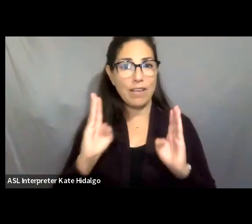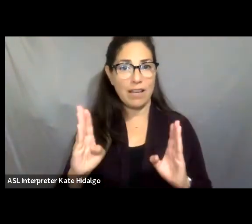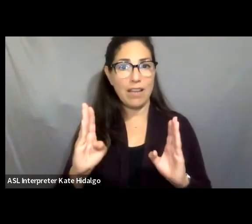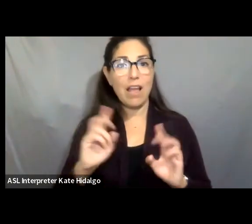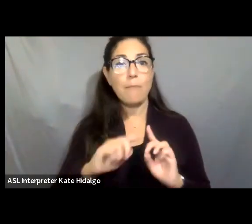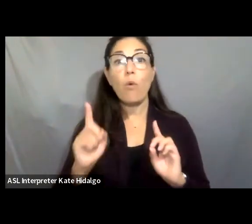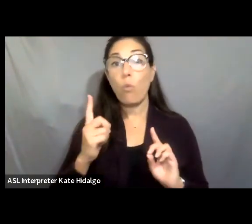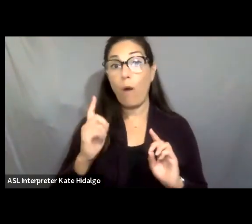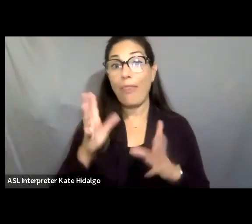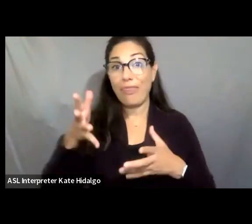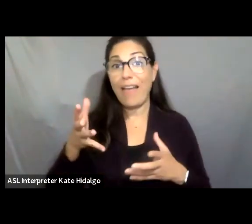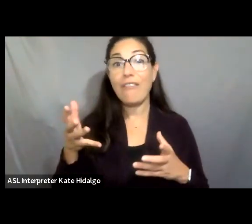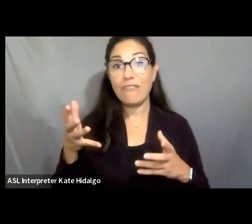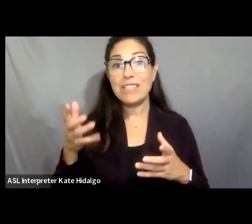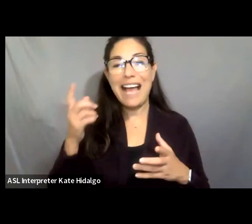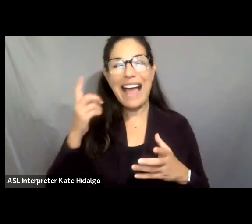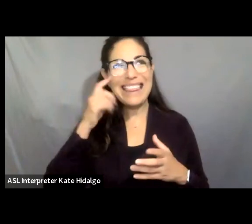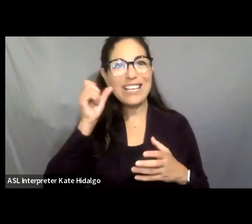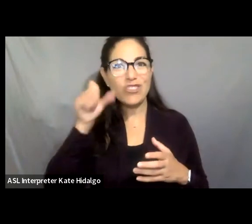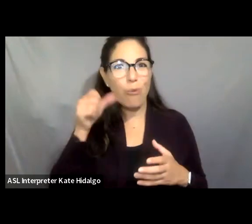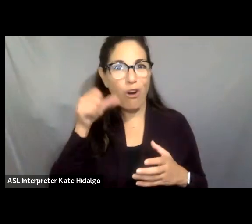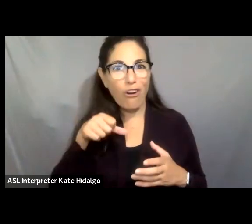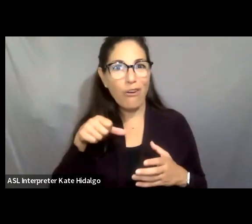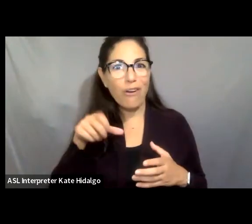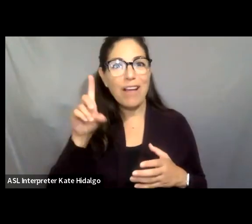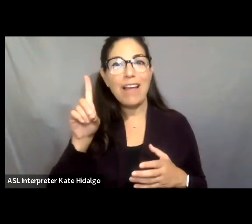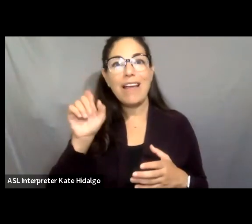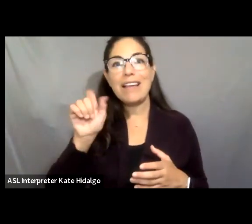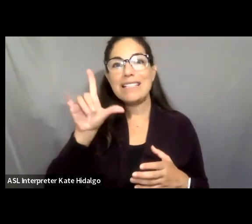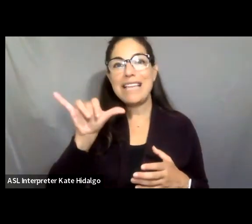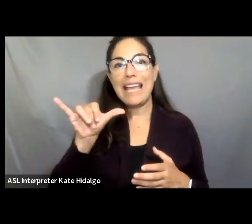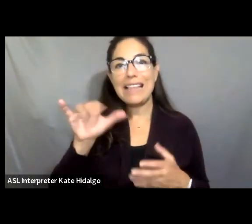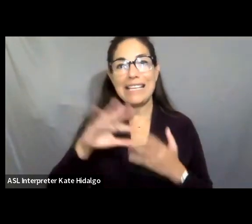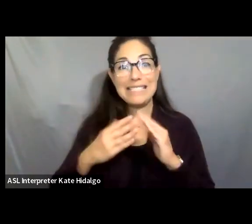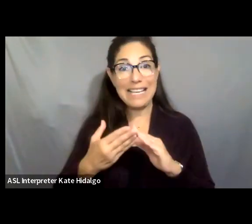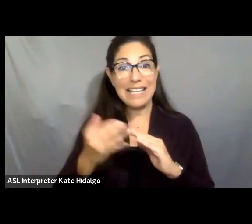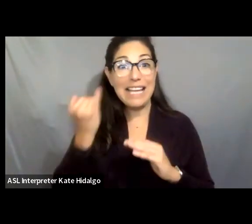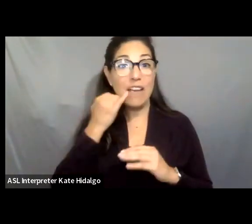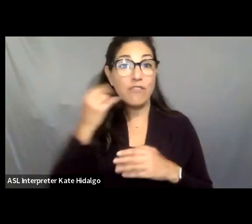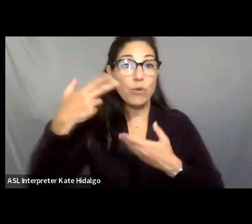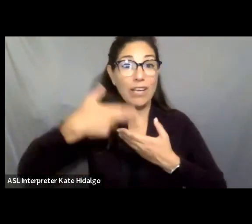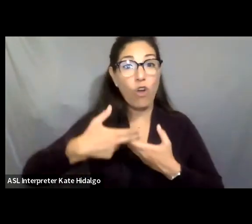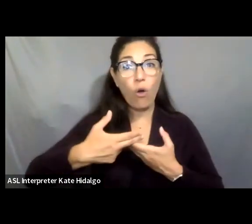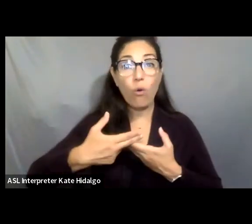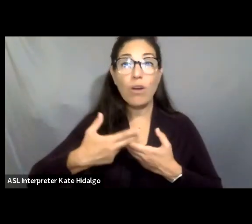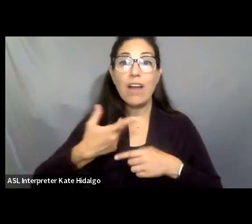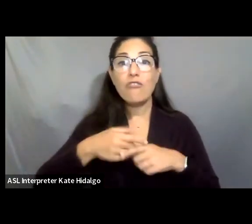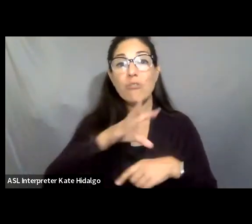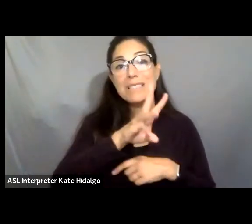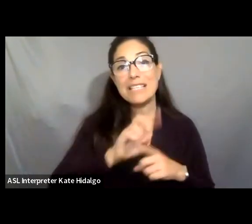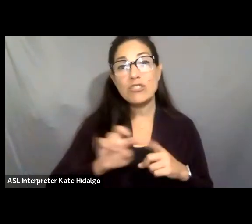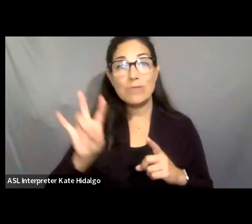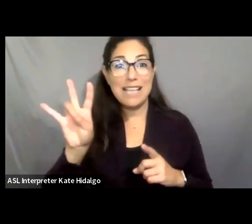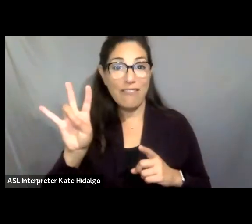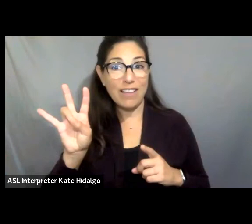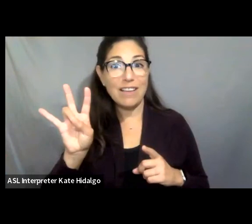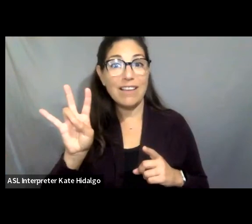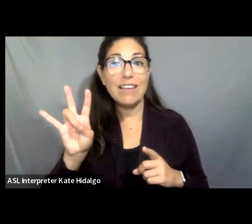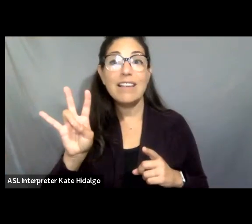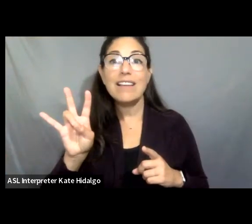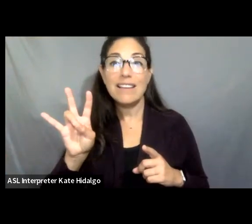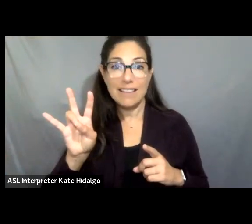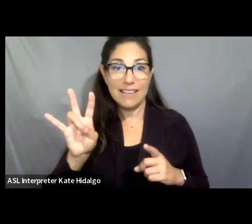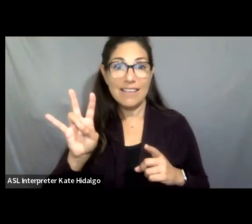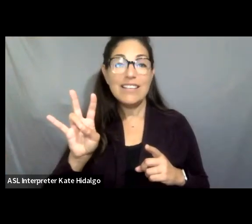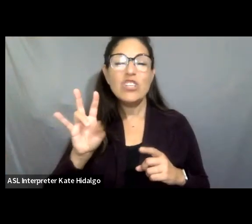one left. I believe it's tomorrow in Daly City. So if people can make it to that, it's from 6 to 7, and you can get it on the